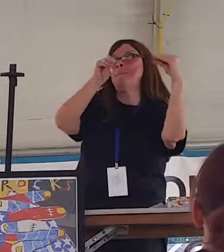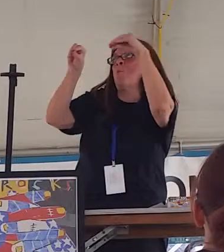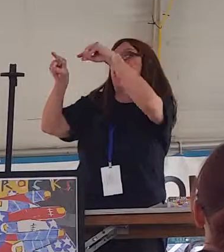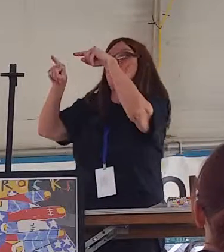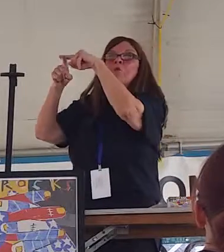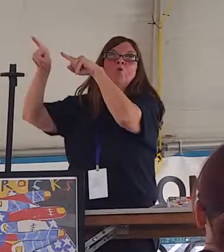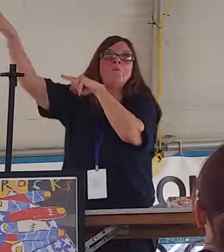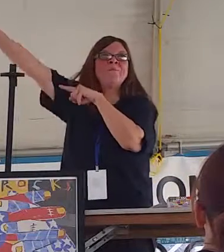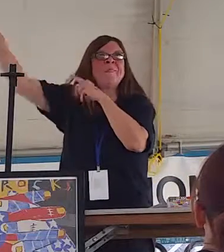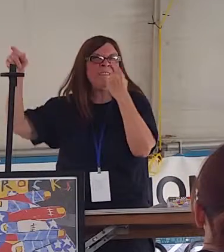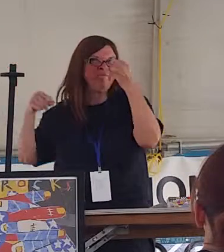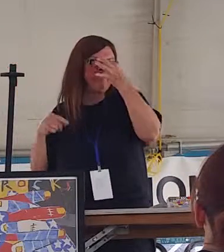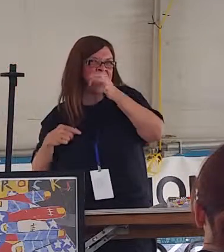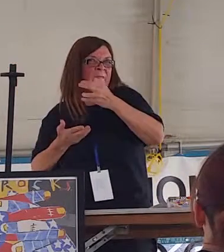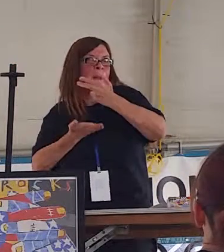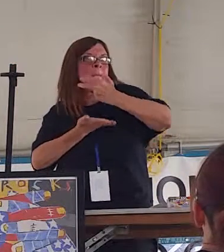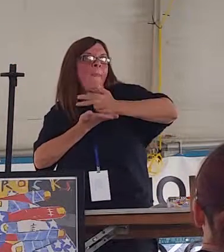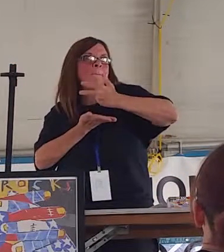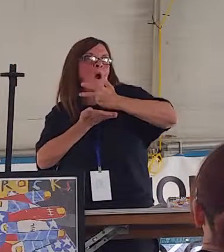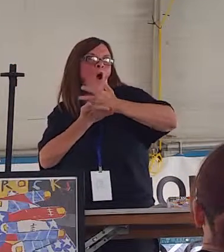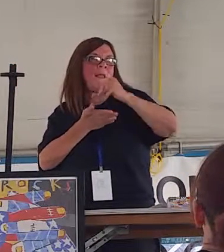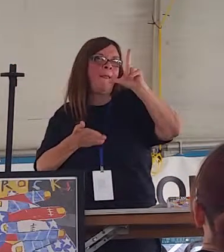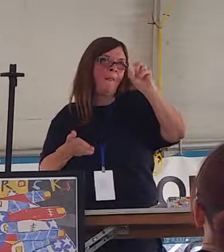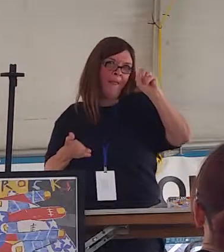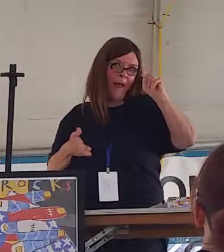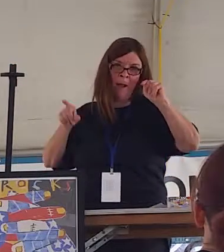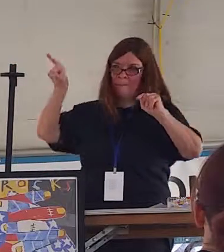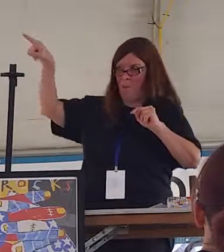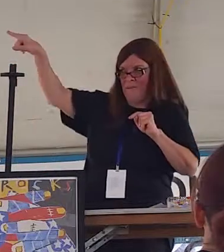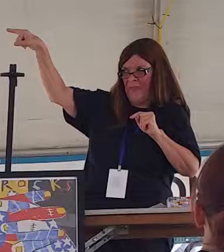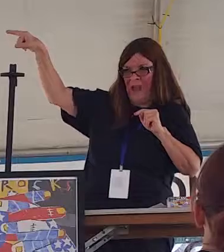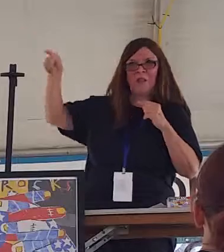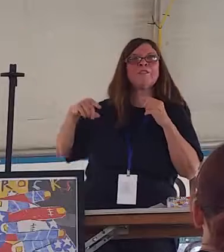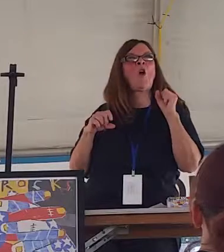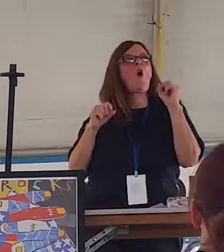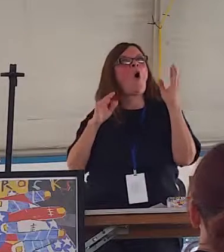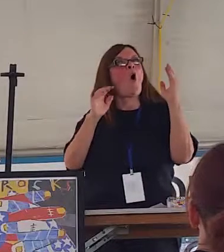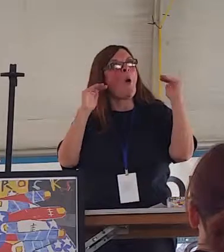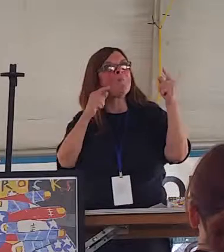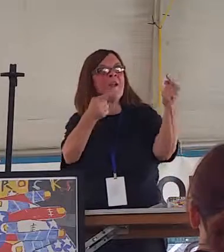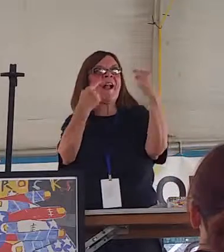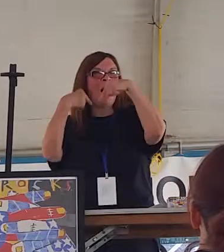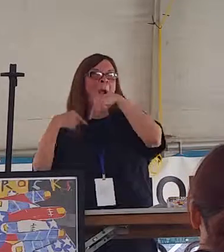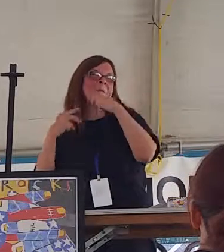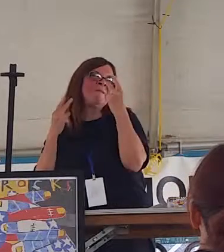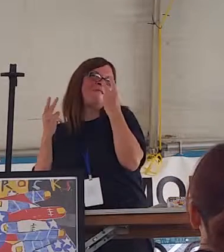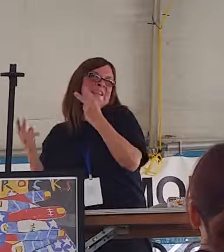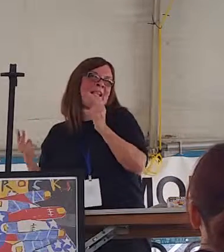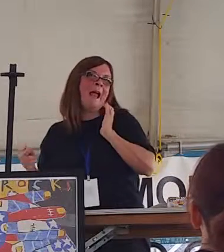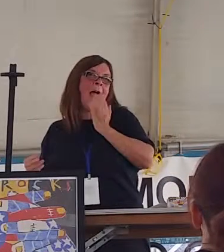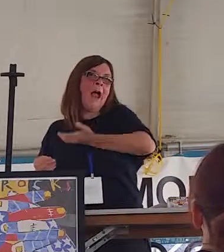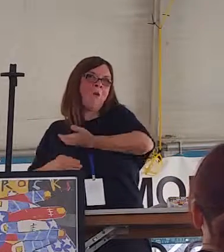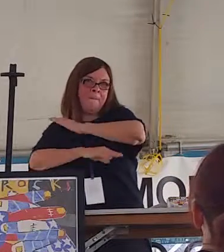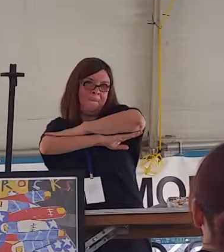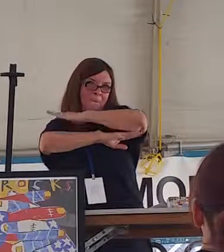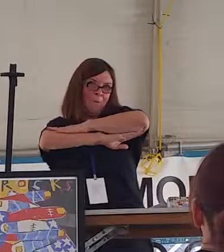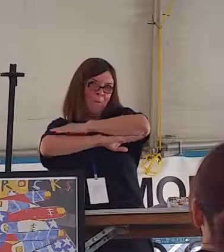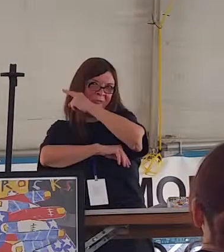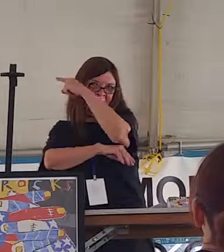This time we moved to a new location over here. It's close to the parking lot. So I hope you guys will come visit our